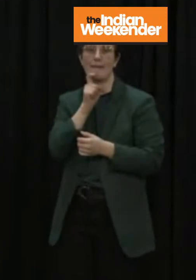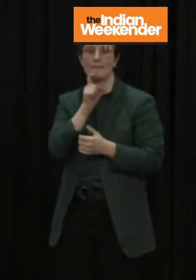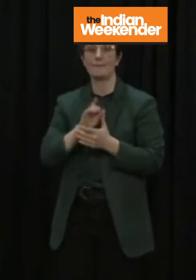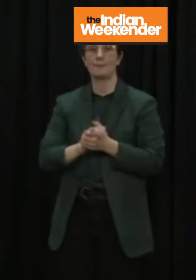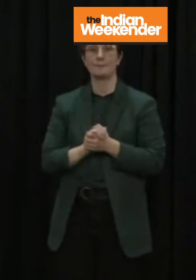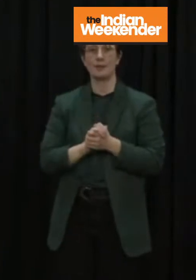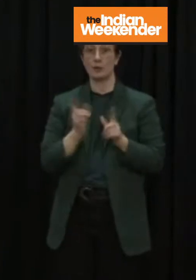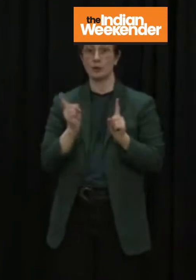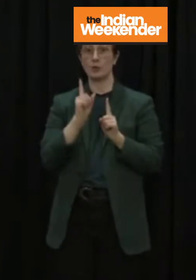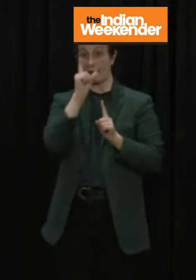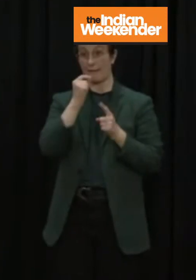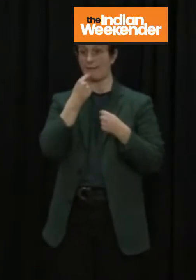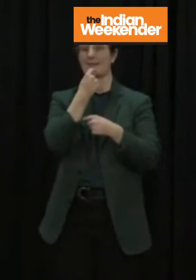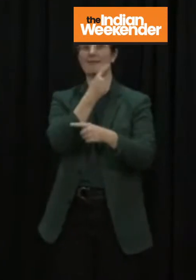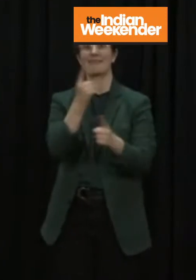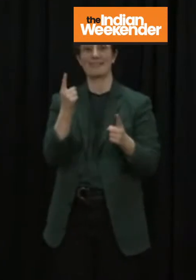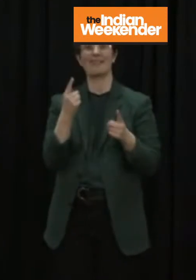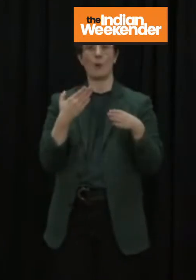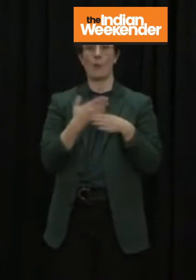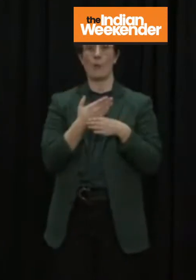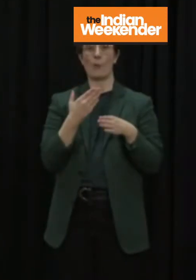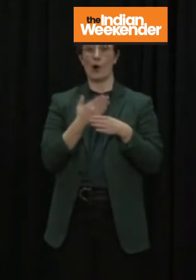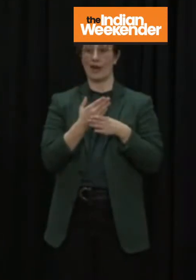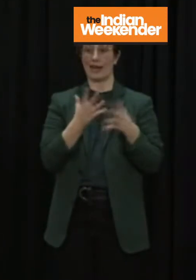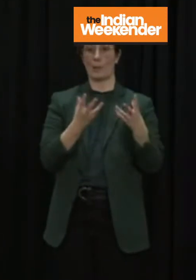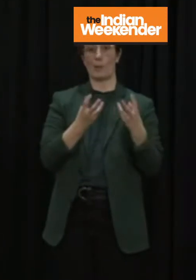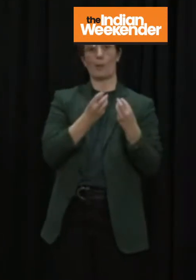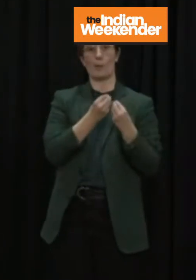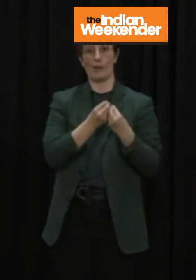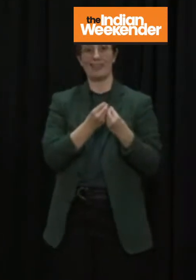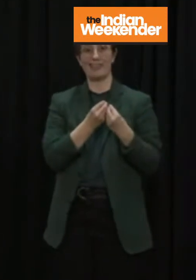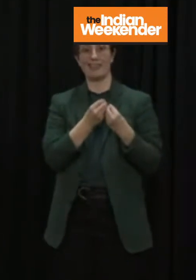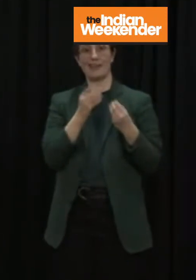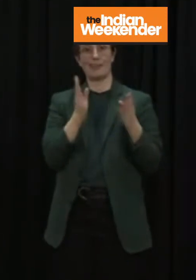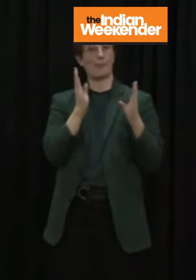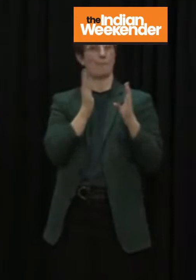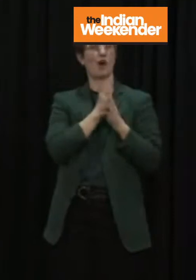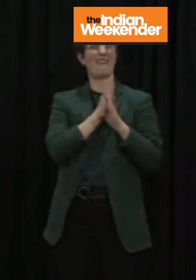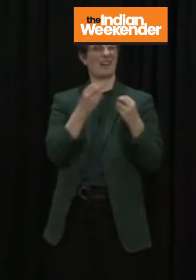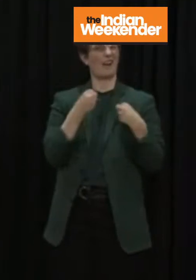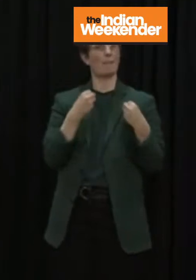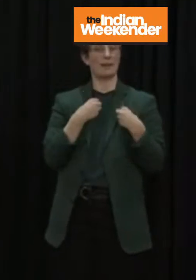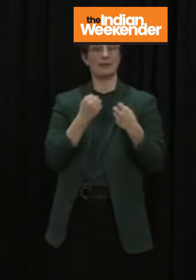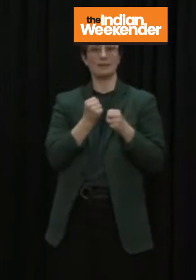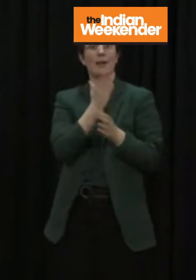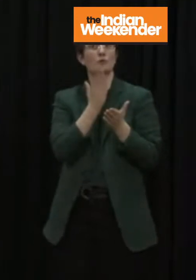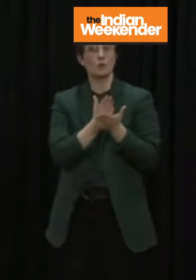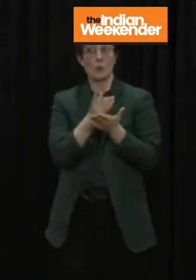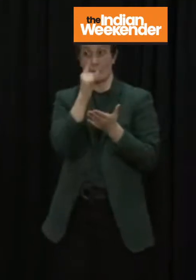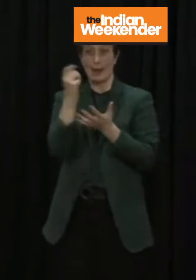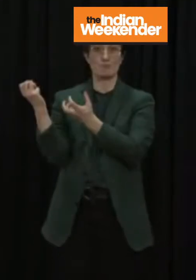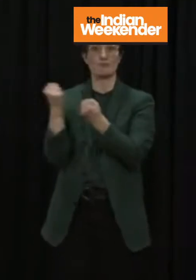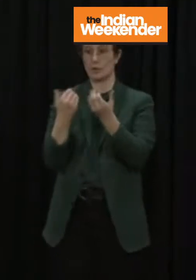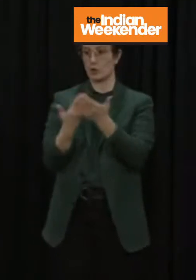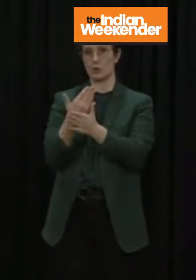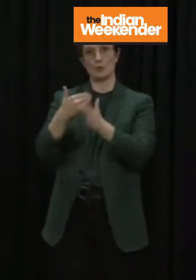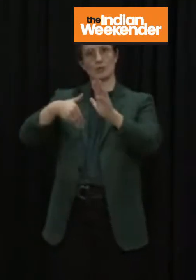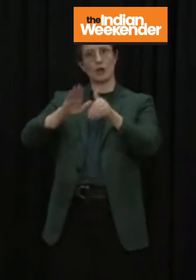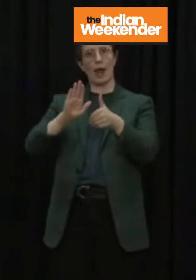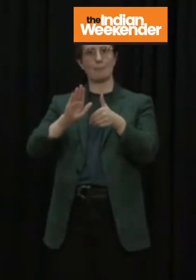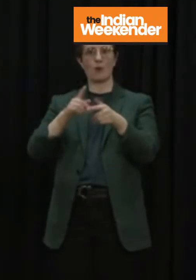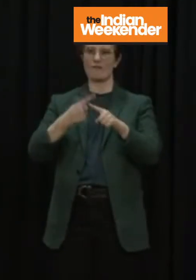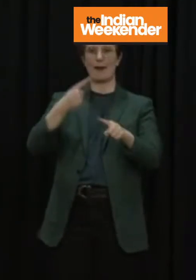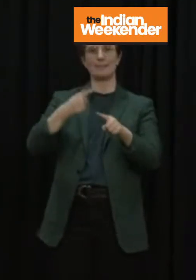closely with the private sector on a plan to bring rapid antigen tests into the country so businesses can use it in a way that will work best